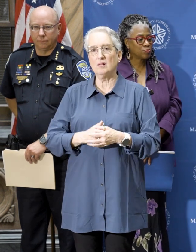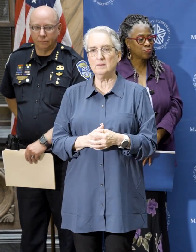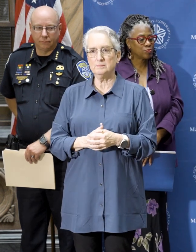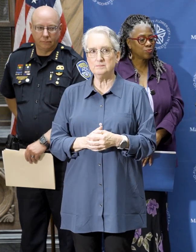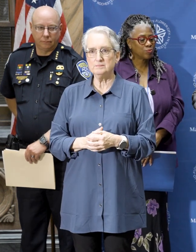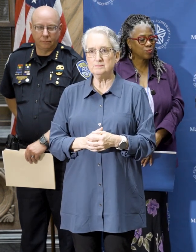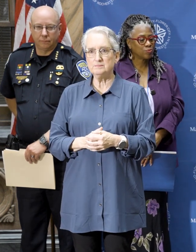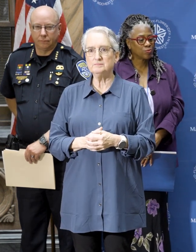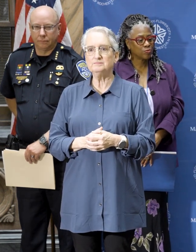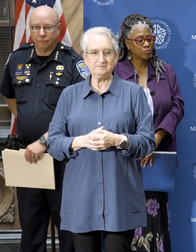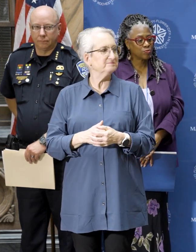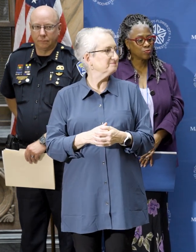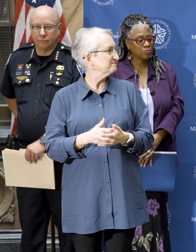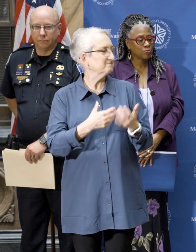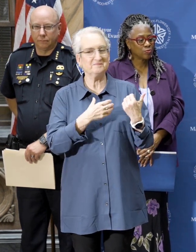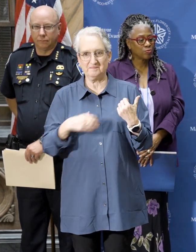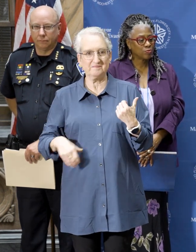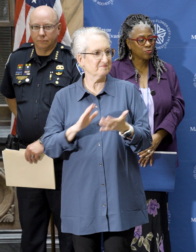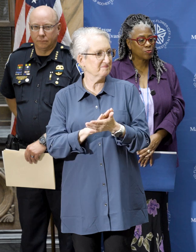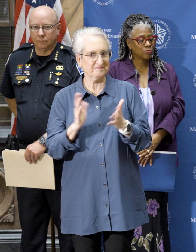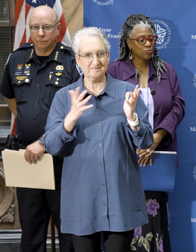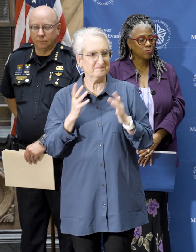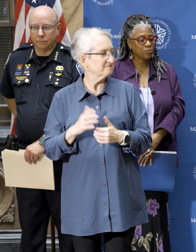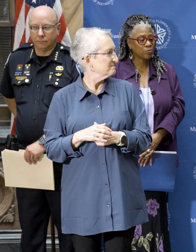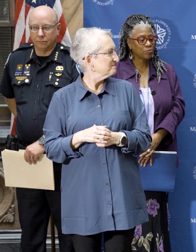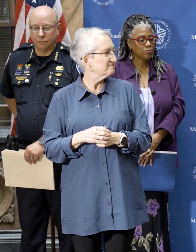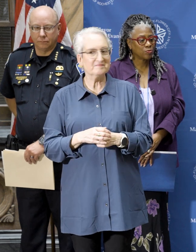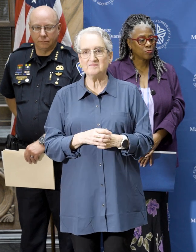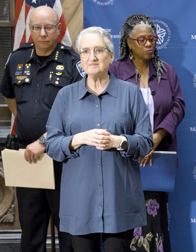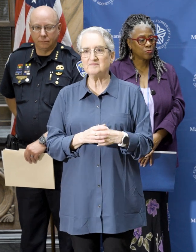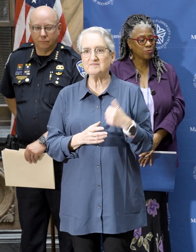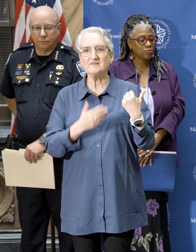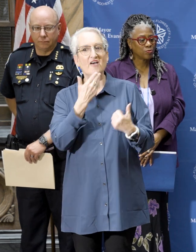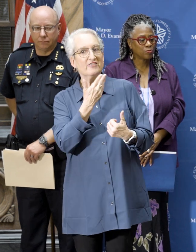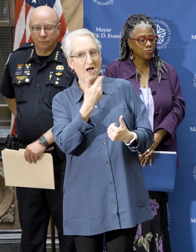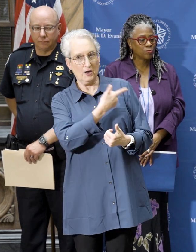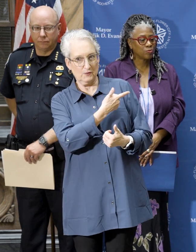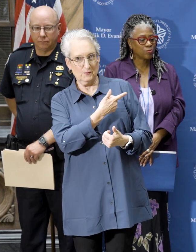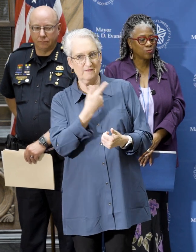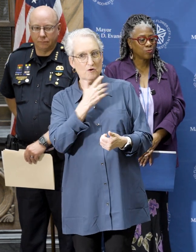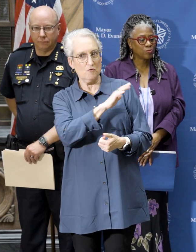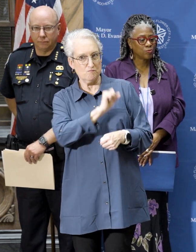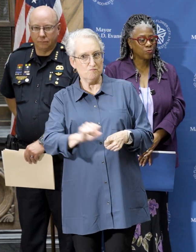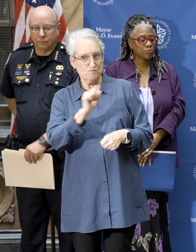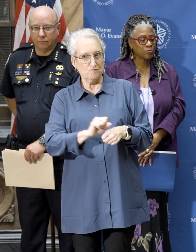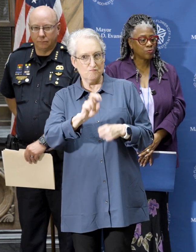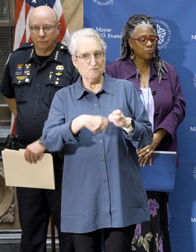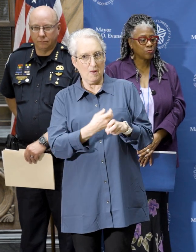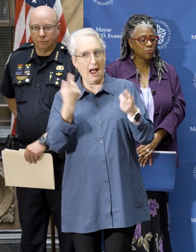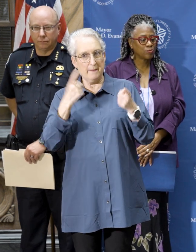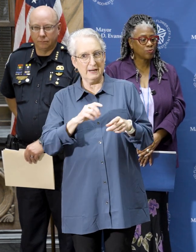Thank you. Thank you, Zeke. I greatly appreciate all of the work that is taking place in your